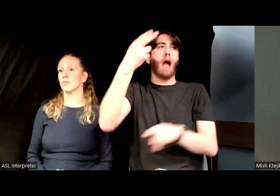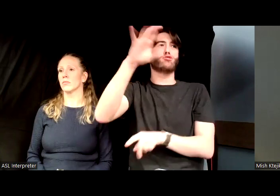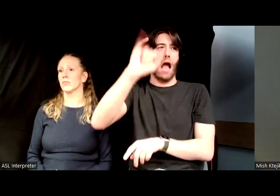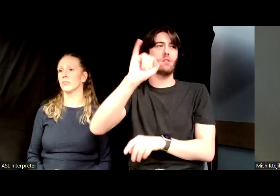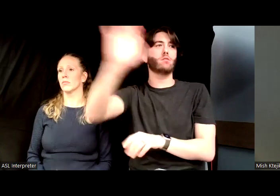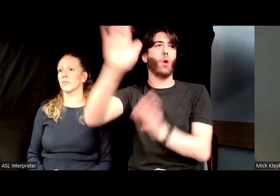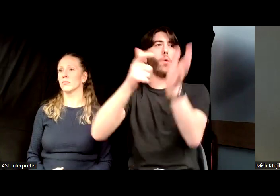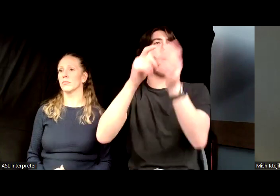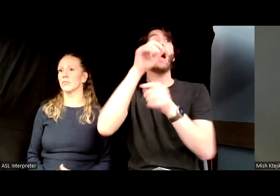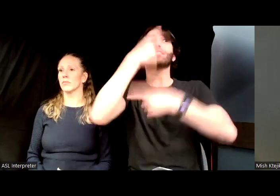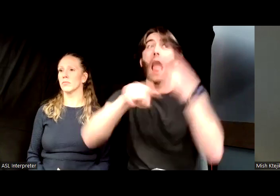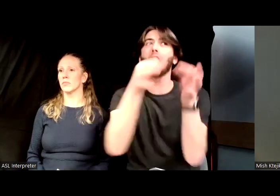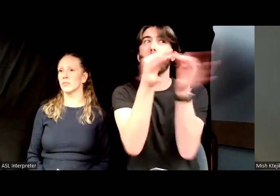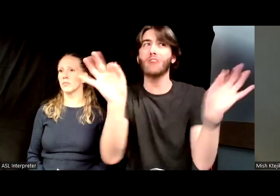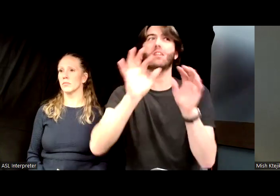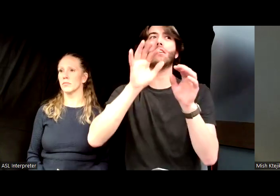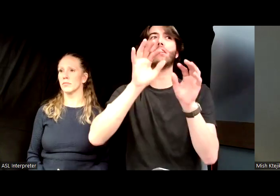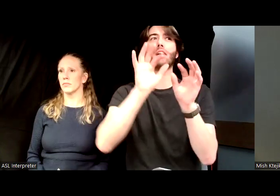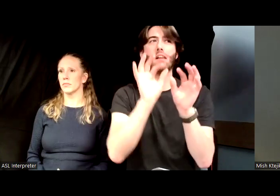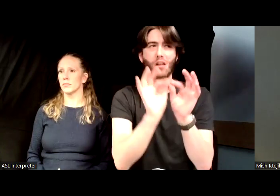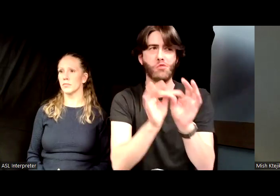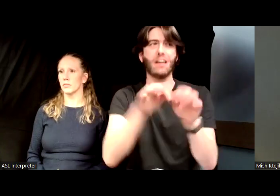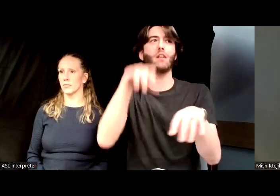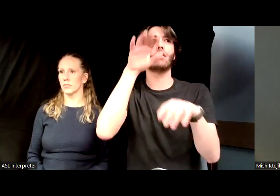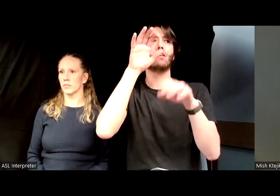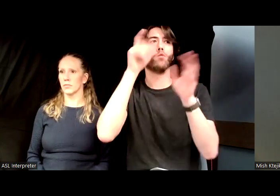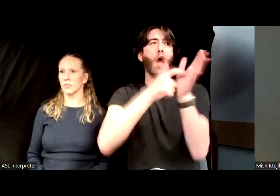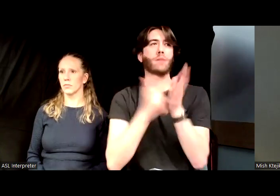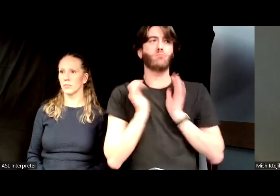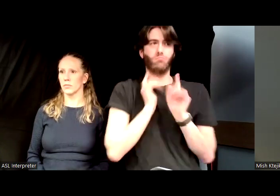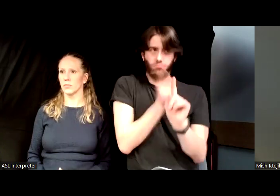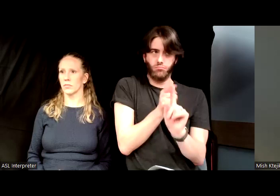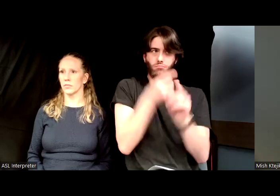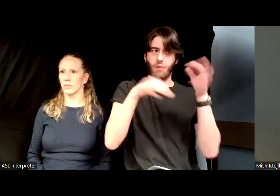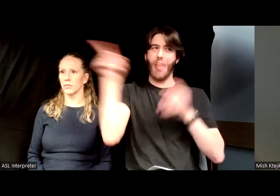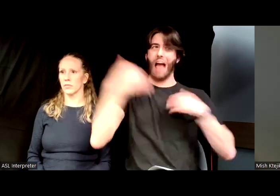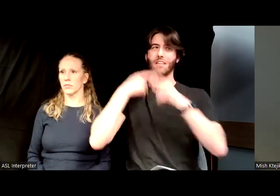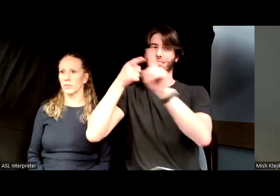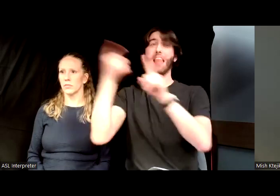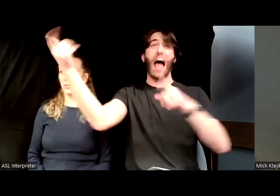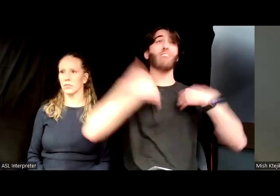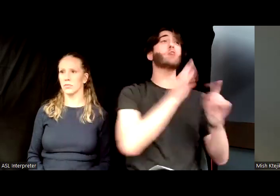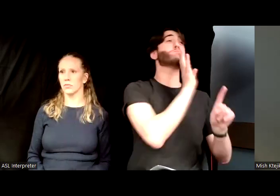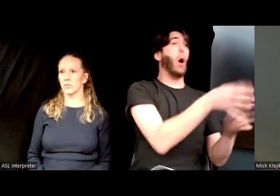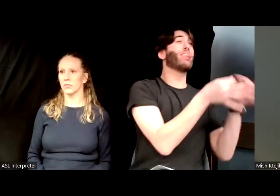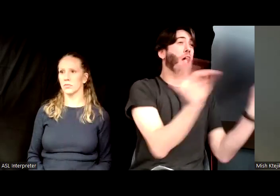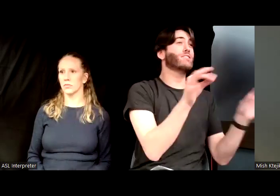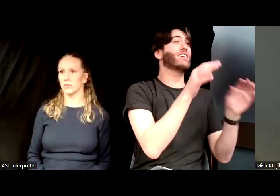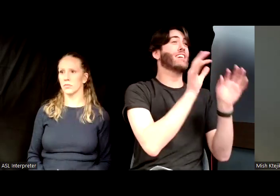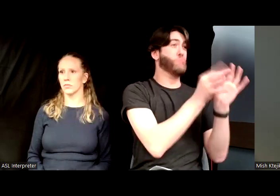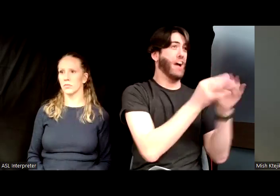in what we design here in terms of using specific language for interpreting